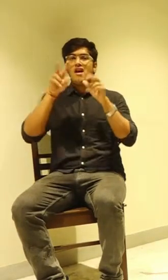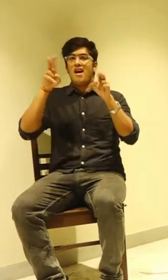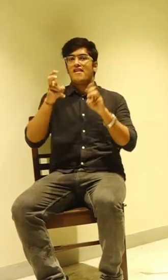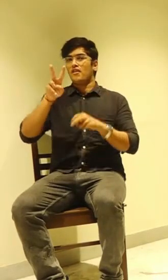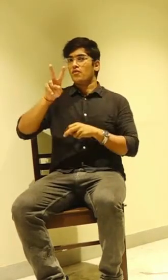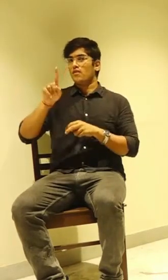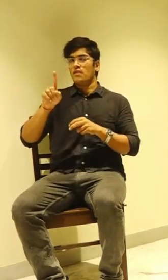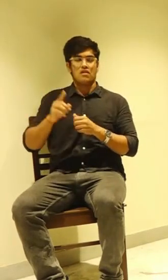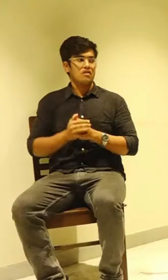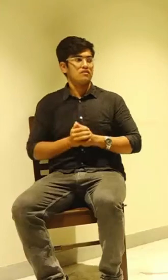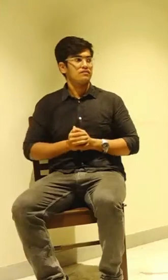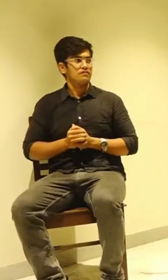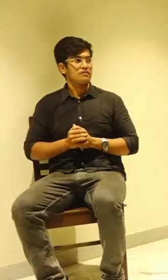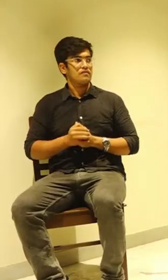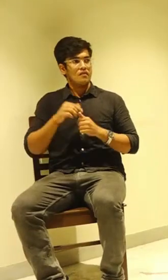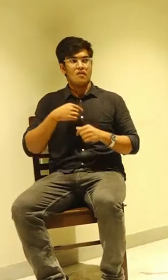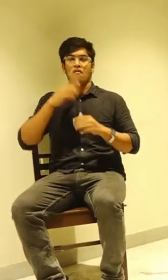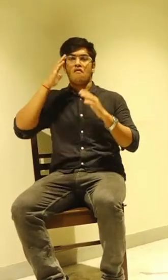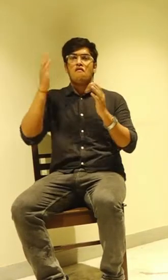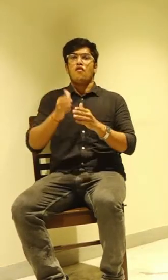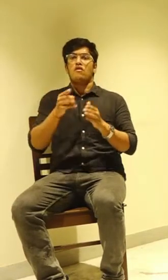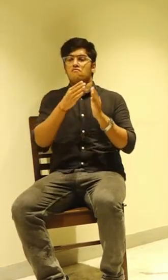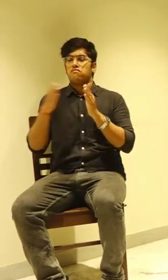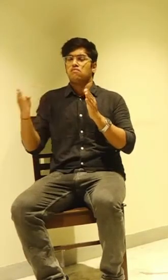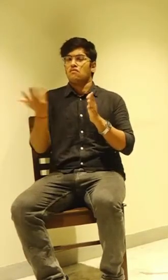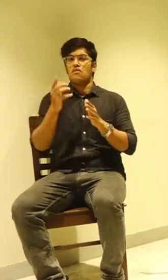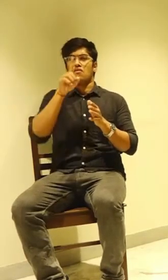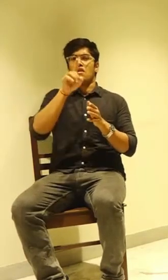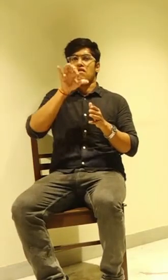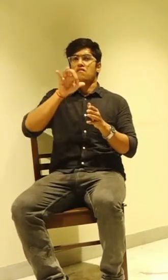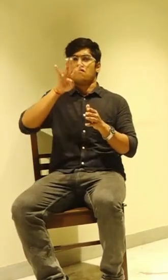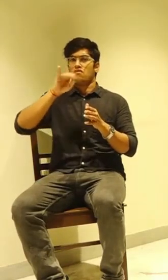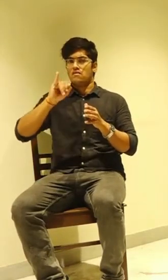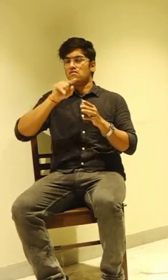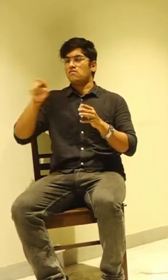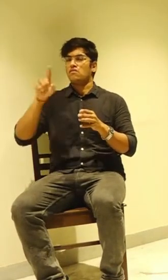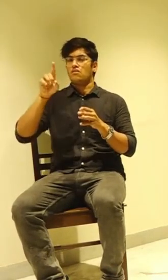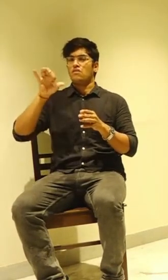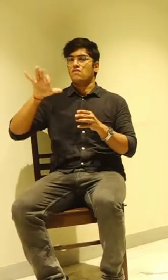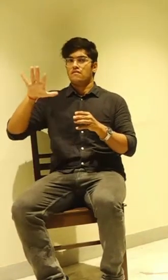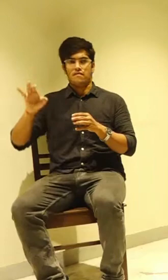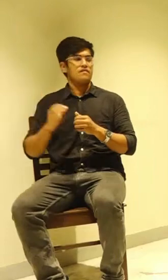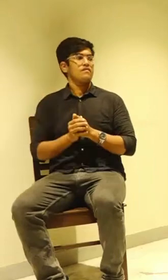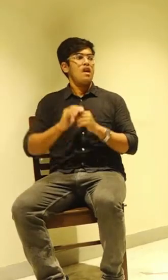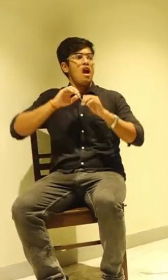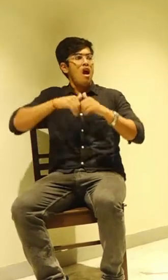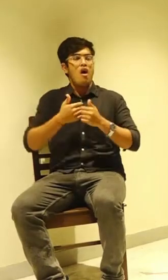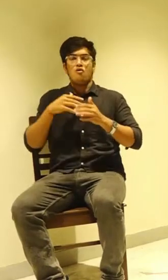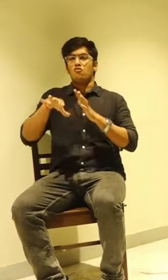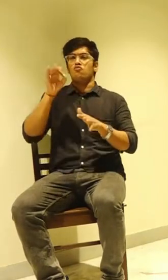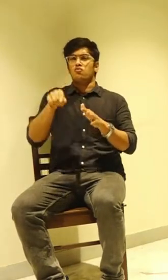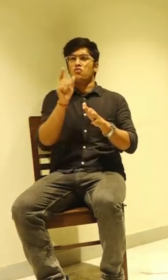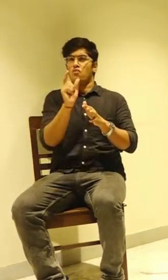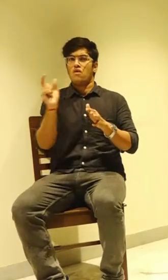why I focus on the period from 1946 to 1950. And how did we choose those words, life,